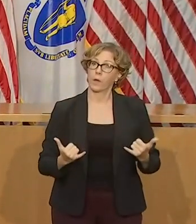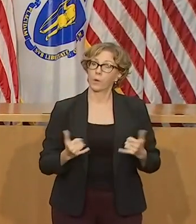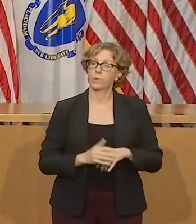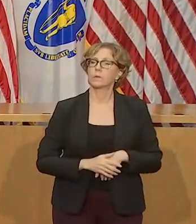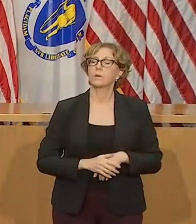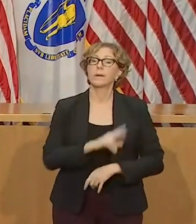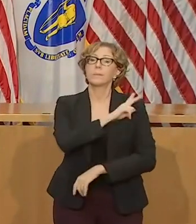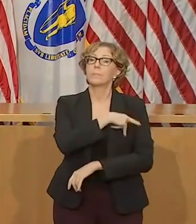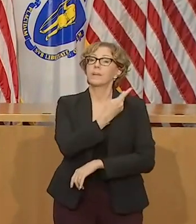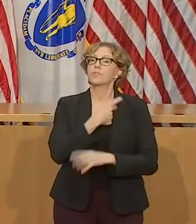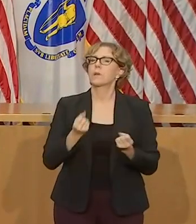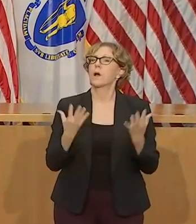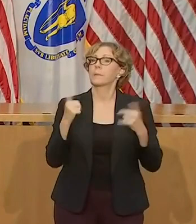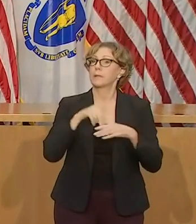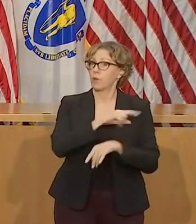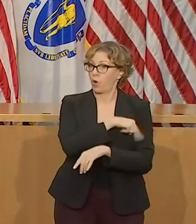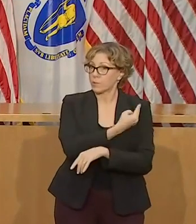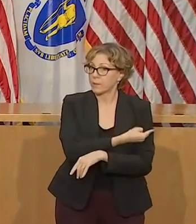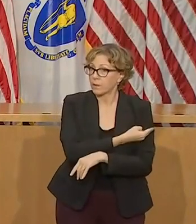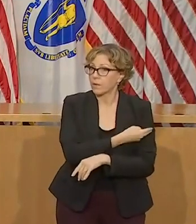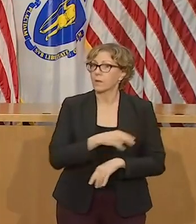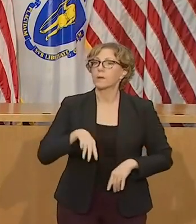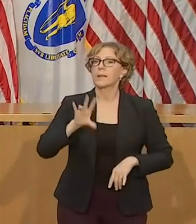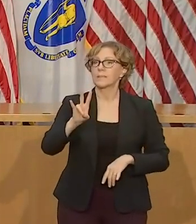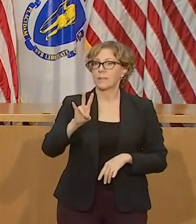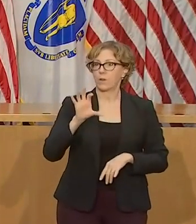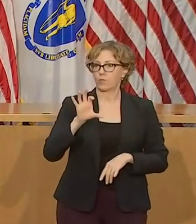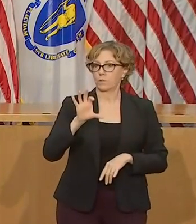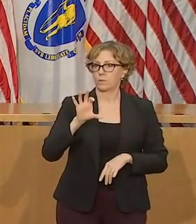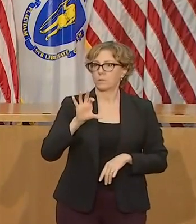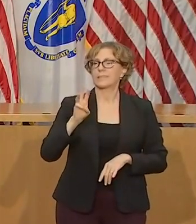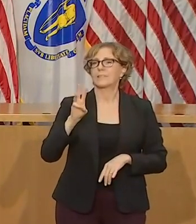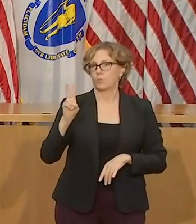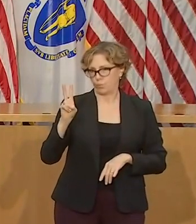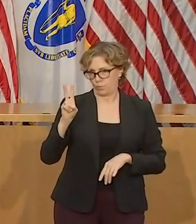statewide, including 138 patients in the ICU.